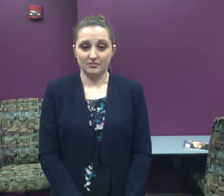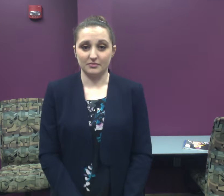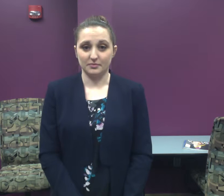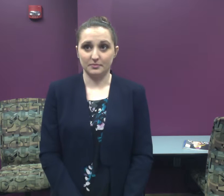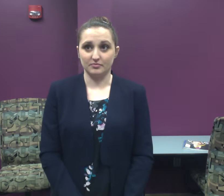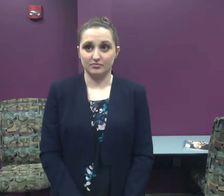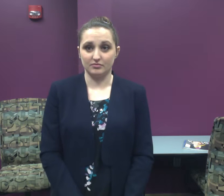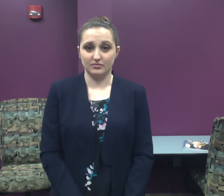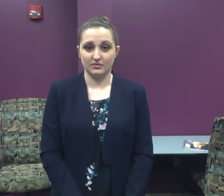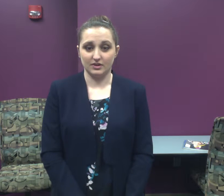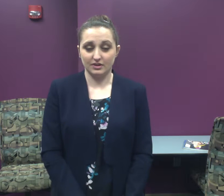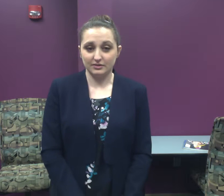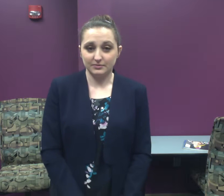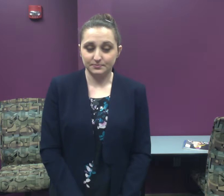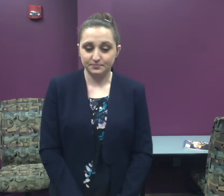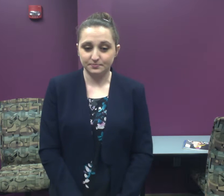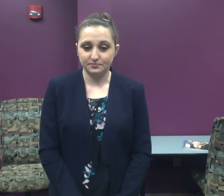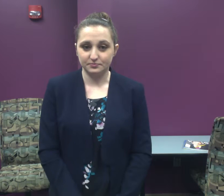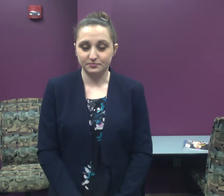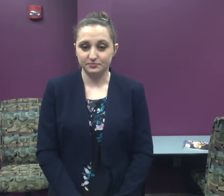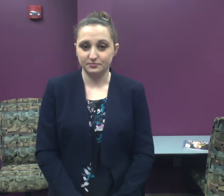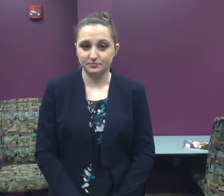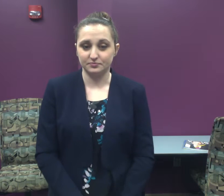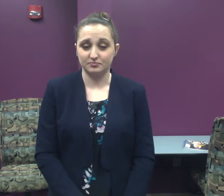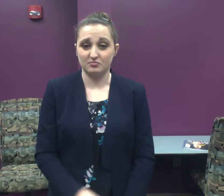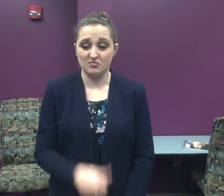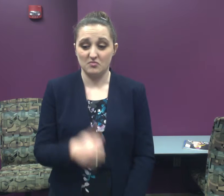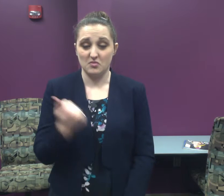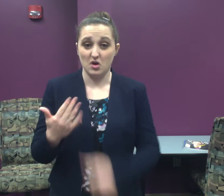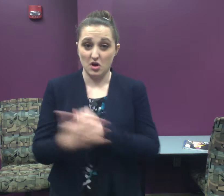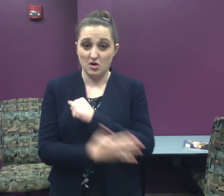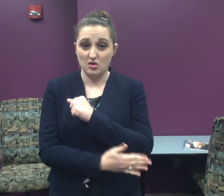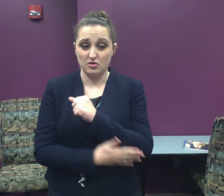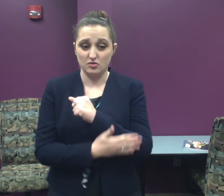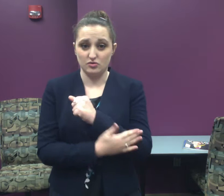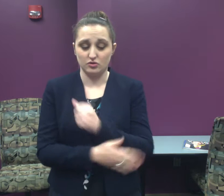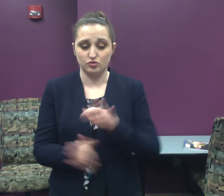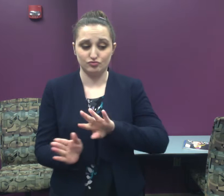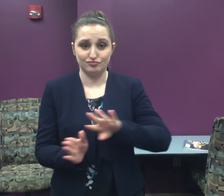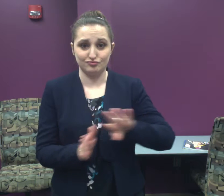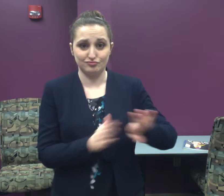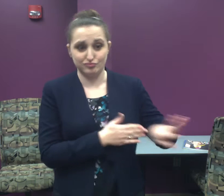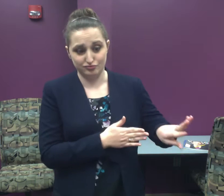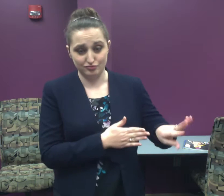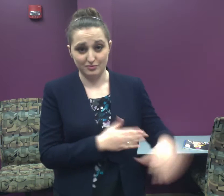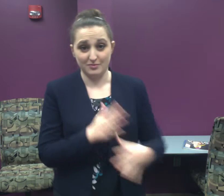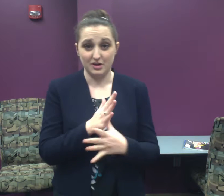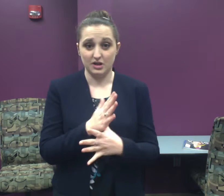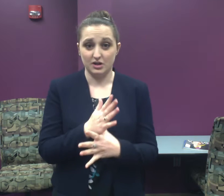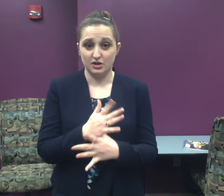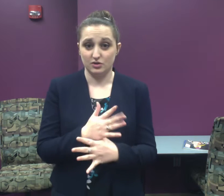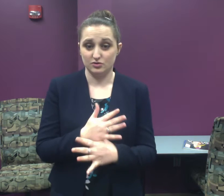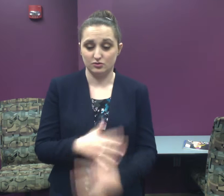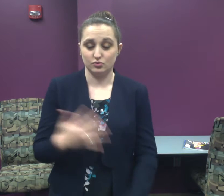Mainly because of the depth of penetration of the Wehrmacht. I mean, they got to Leningrad, they got within 15 kilometers of